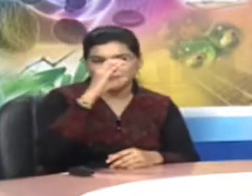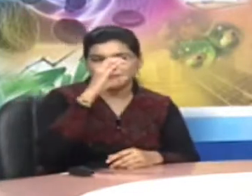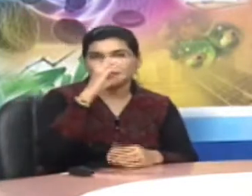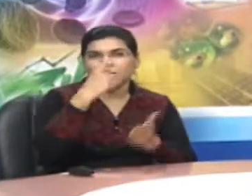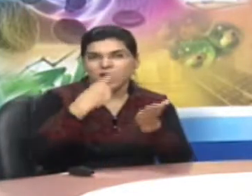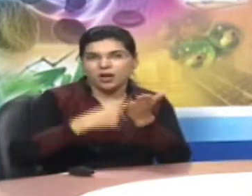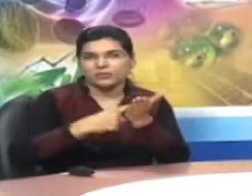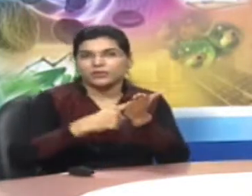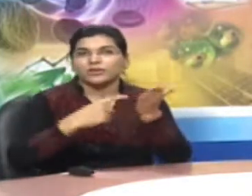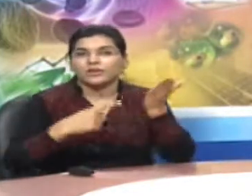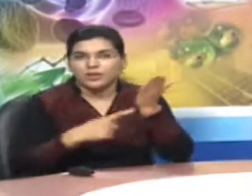Control